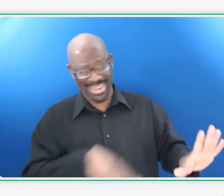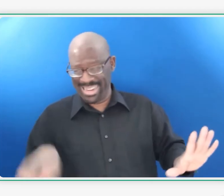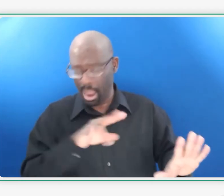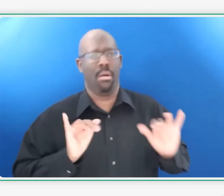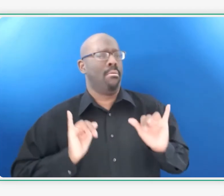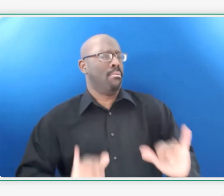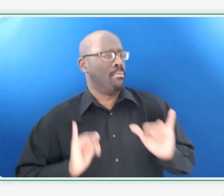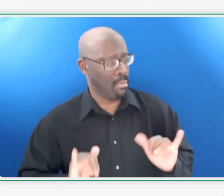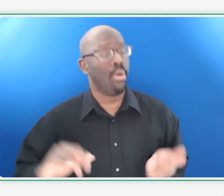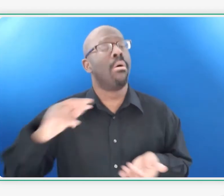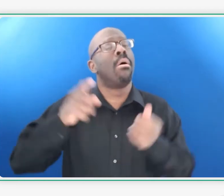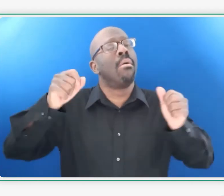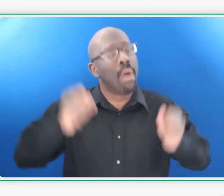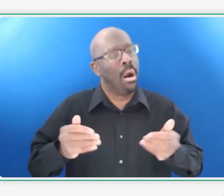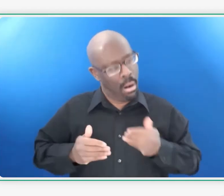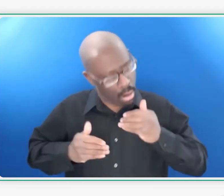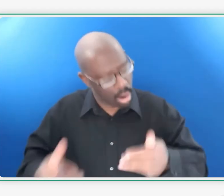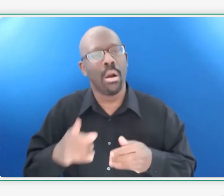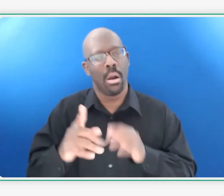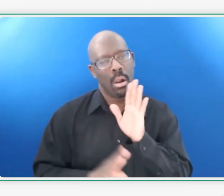at the big picture.